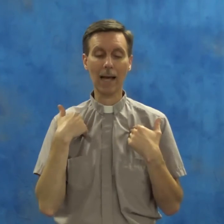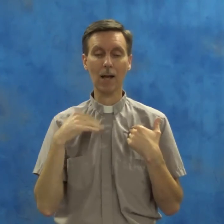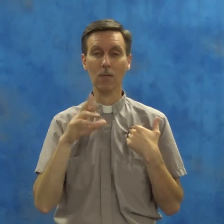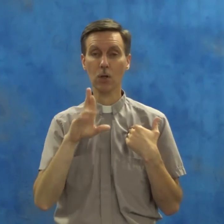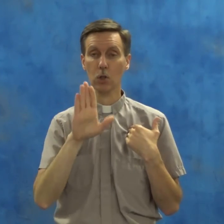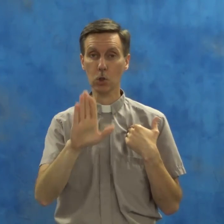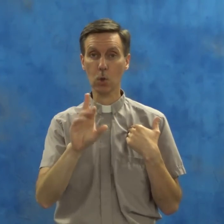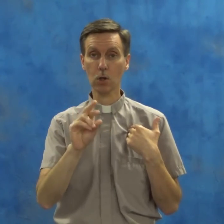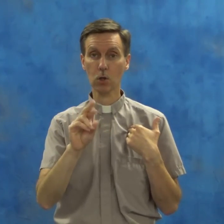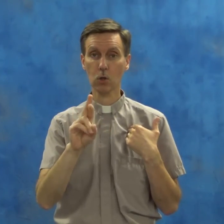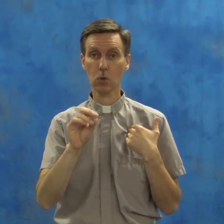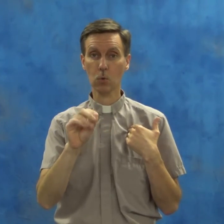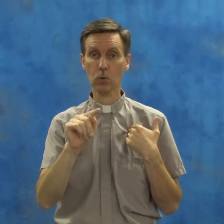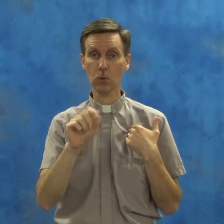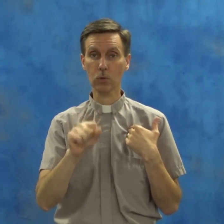have your roots